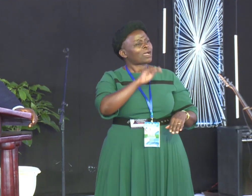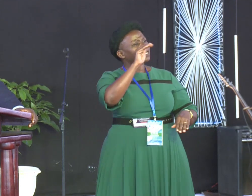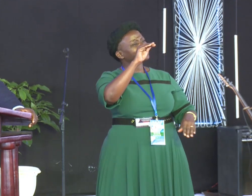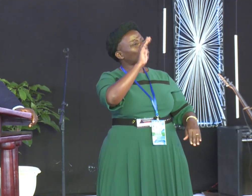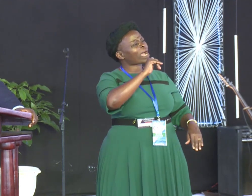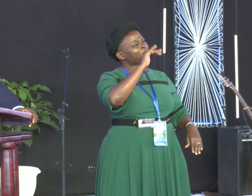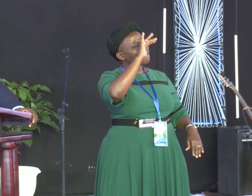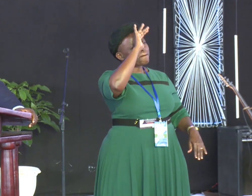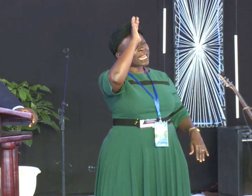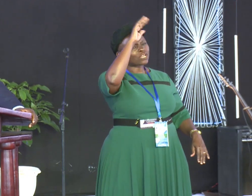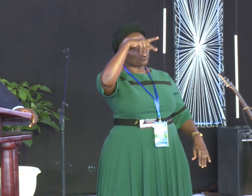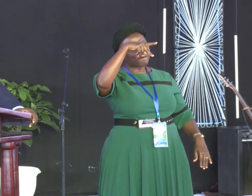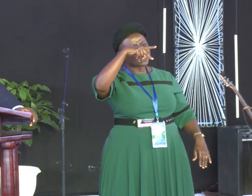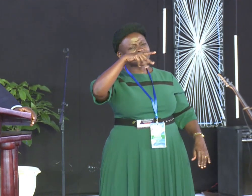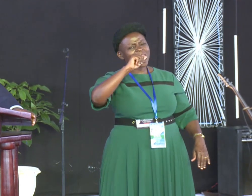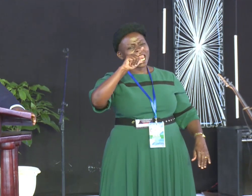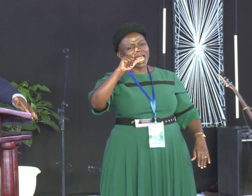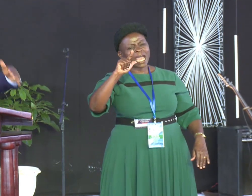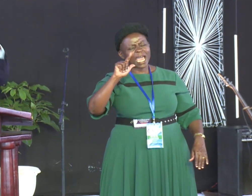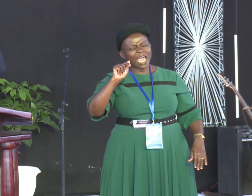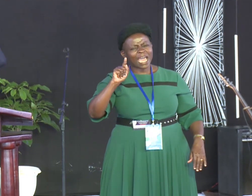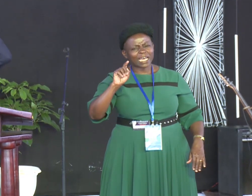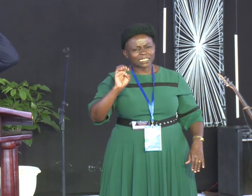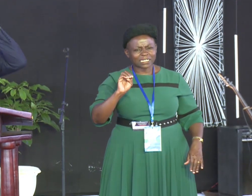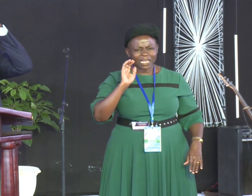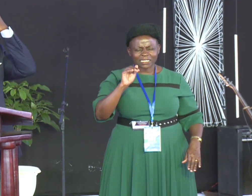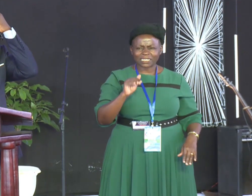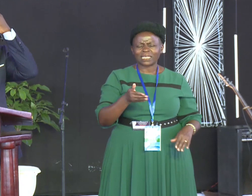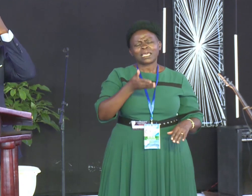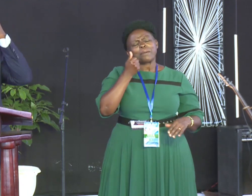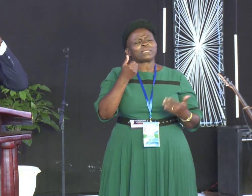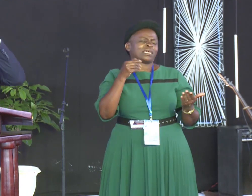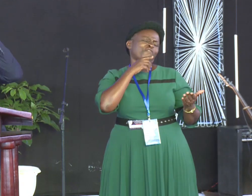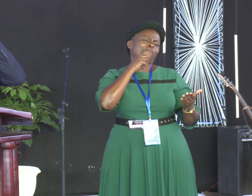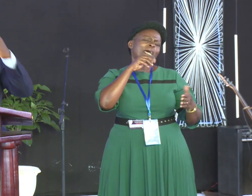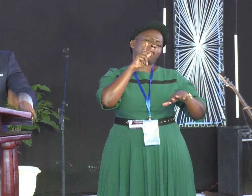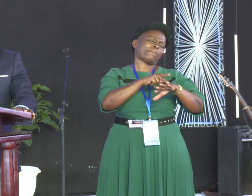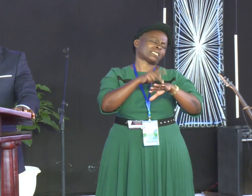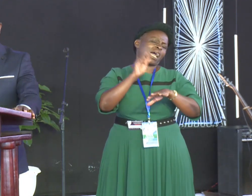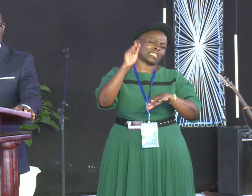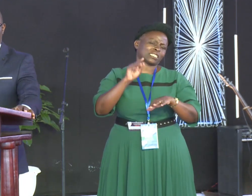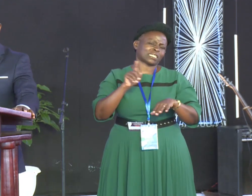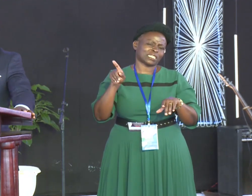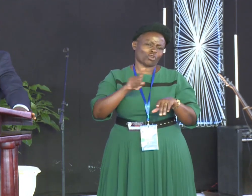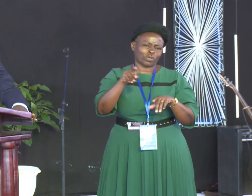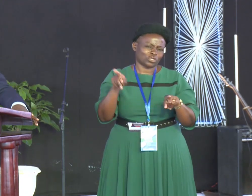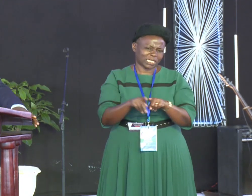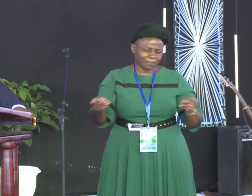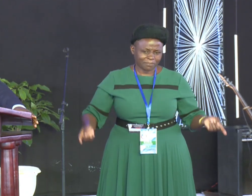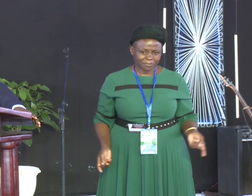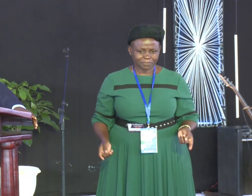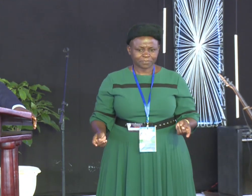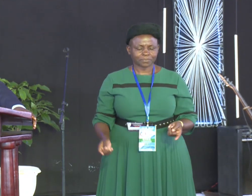na sinka na bayudaya. So the question, why did he ask? Banage Peter sengai yabuze chibuzo chino. I wish it was Peter who asked this